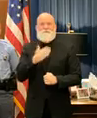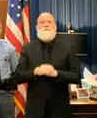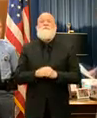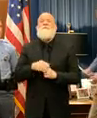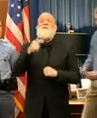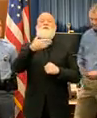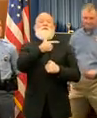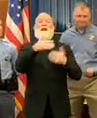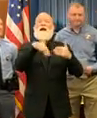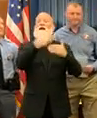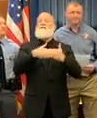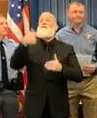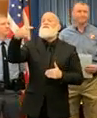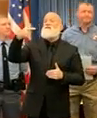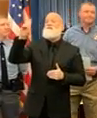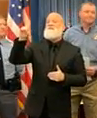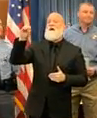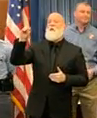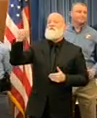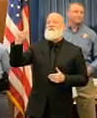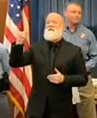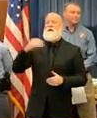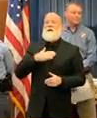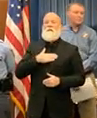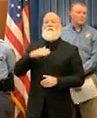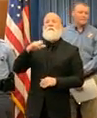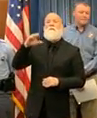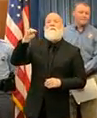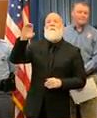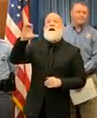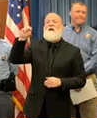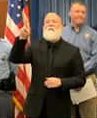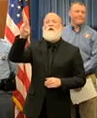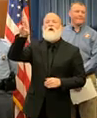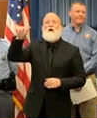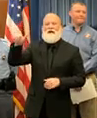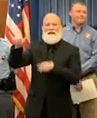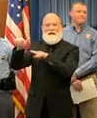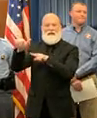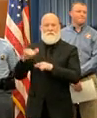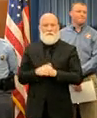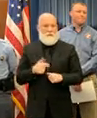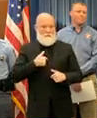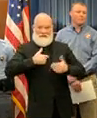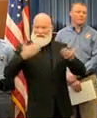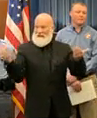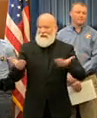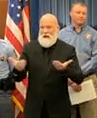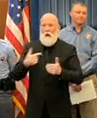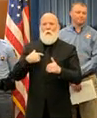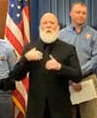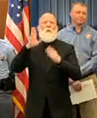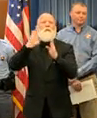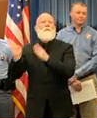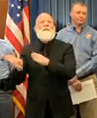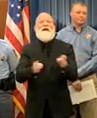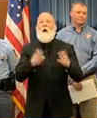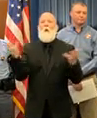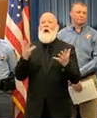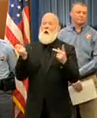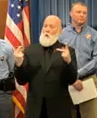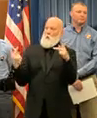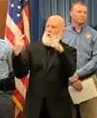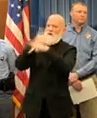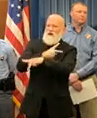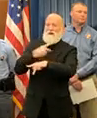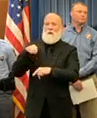Thank you, Director Stallings. At Georgia Department of Transportation, we are preparing for the worst. We began our pre-treatment and preemptive activities